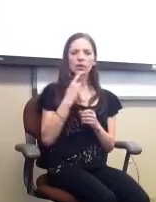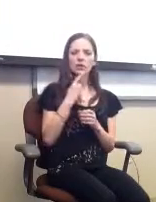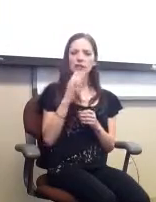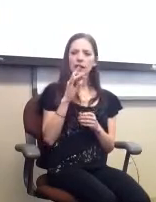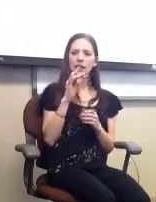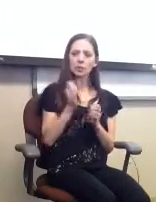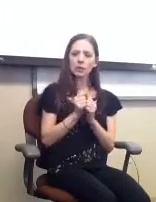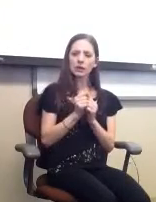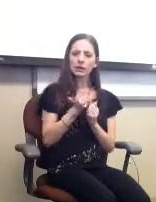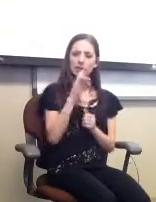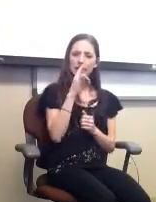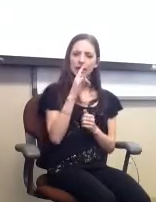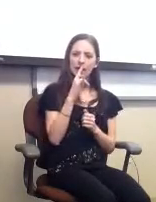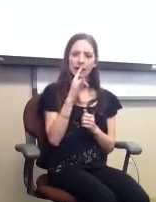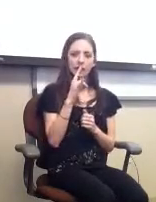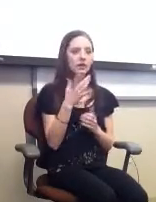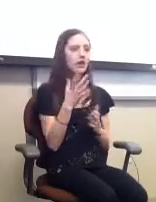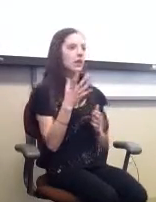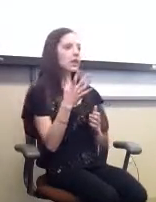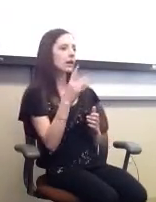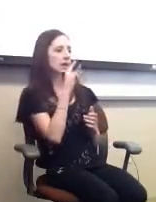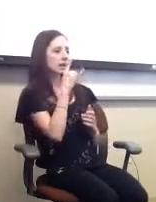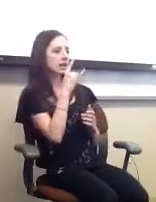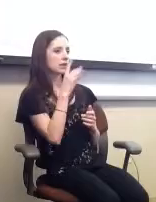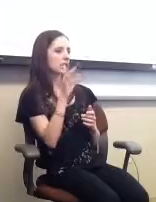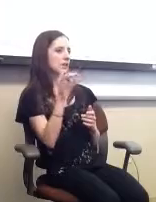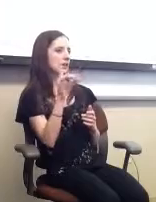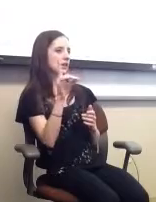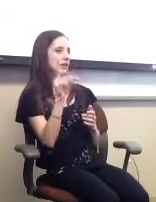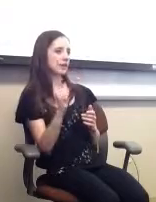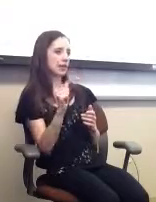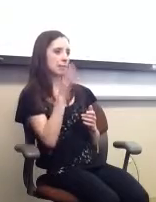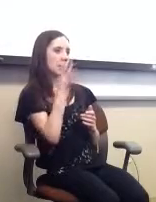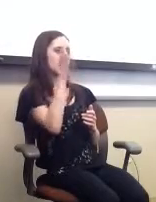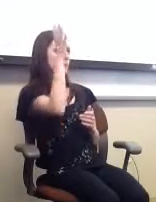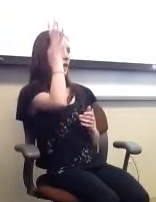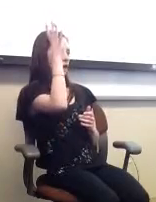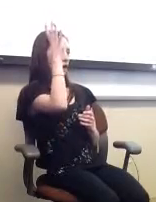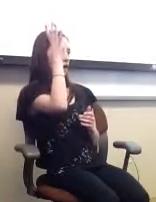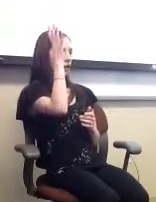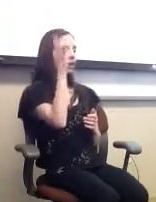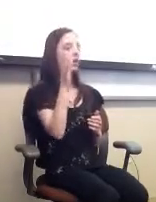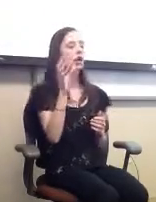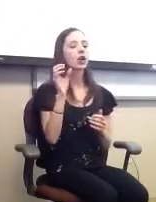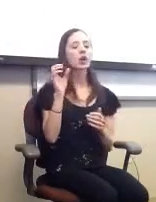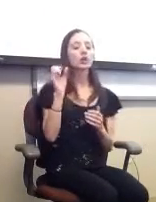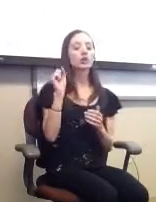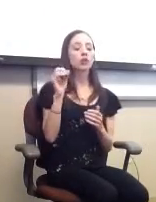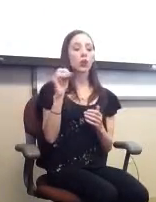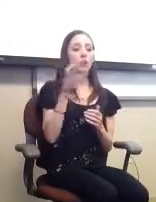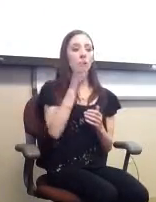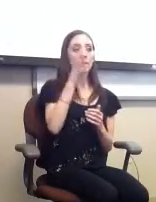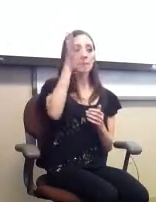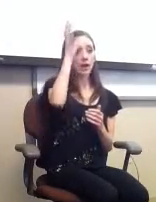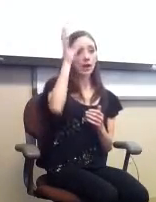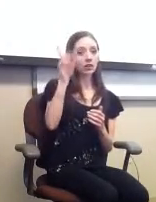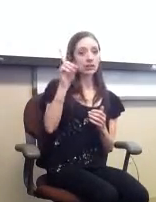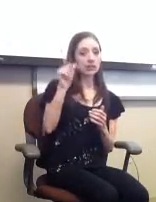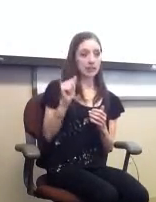disabled parent. So the parent's disabled and they get a Social Security benefit. Their